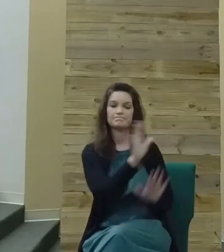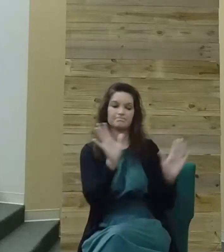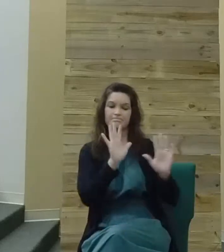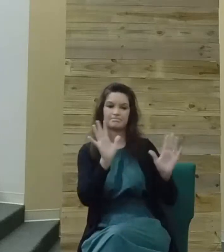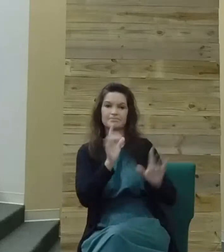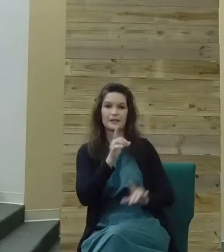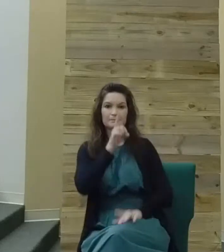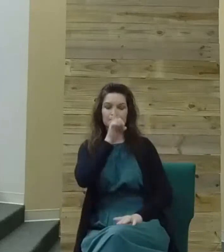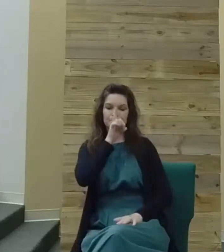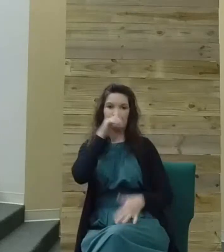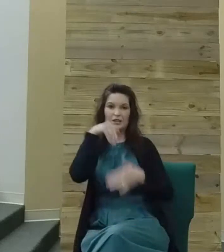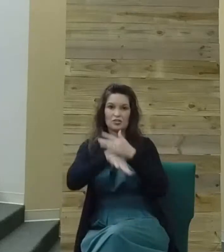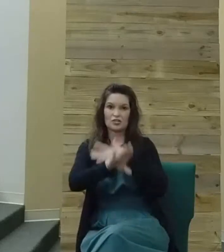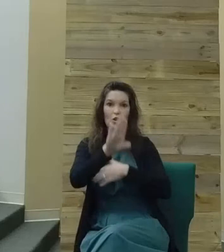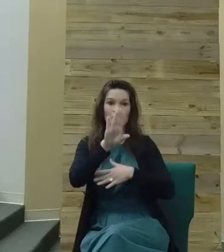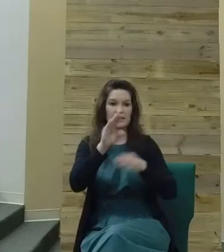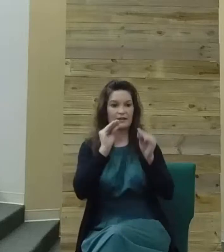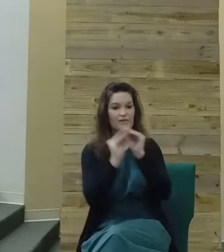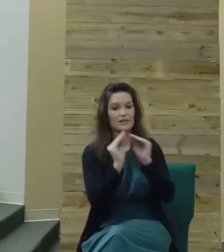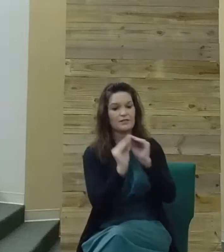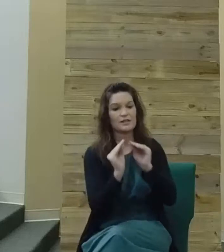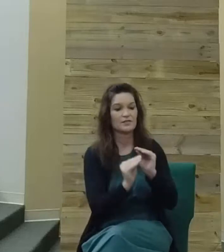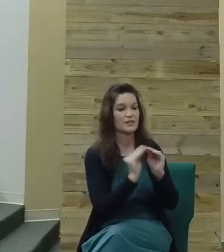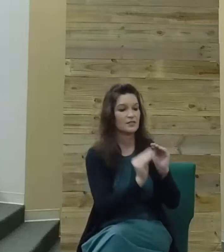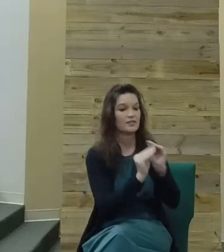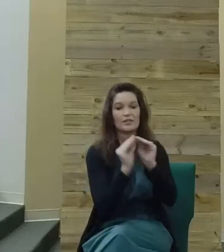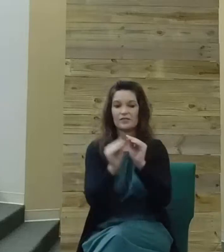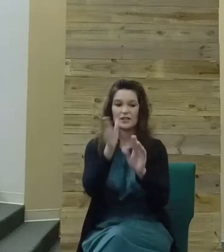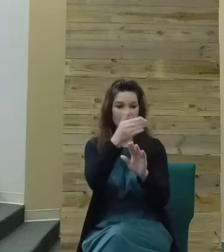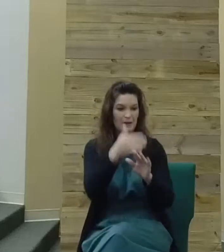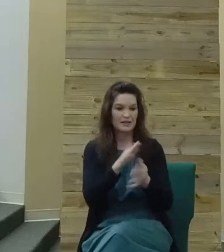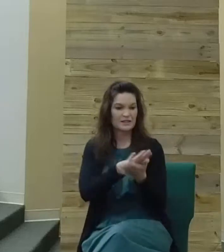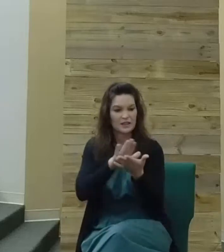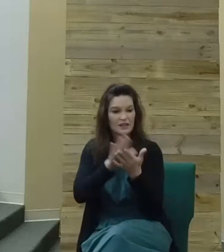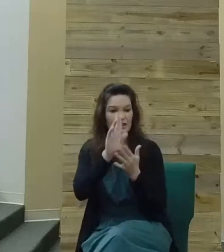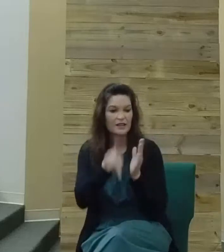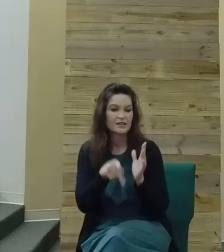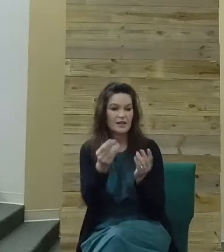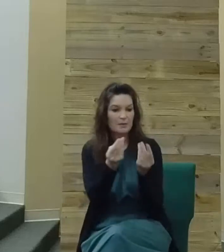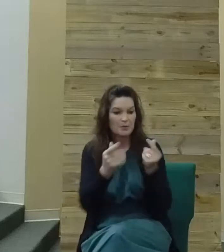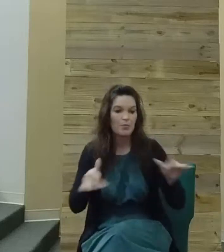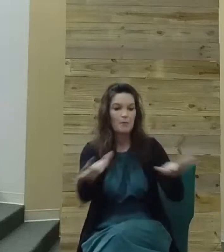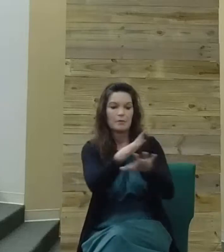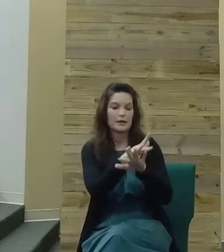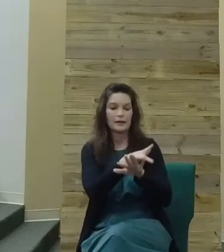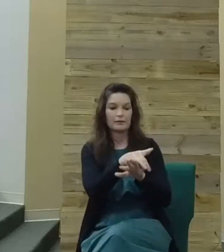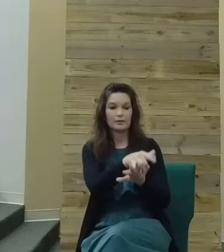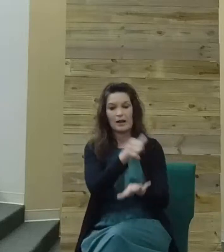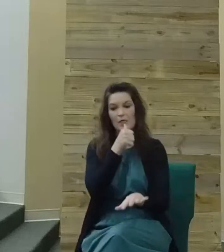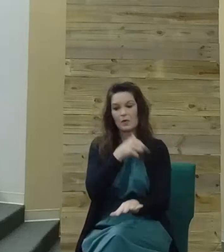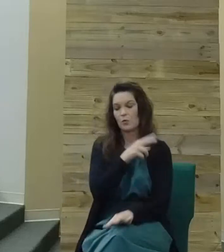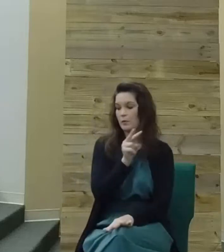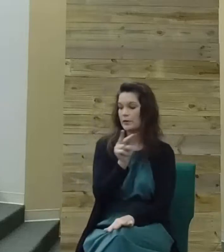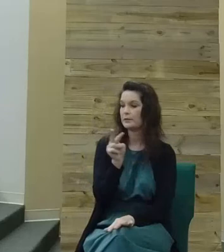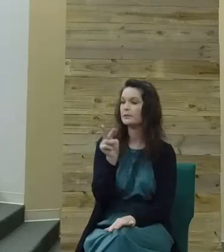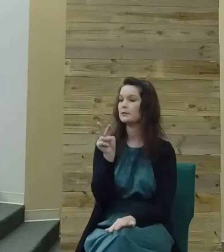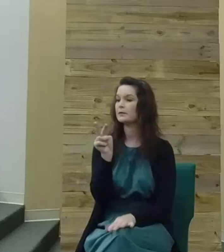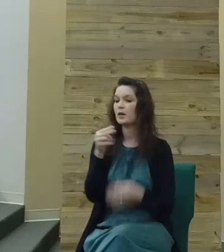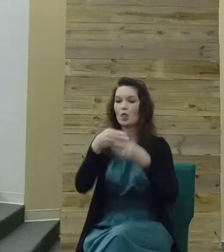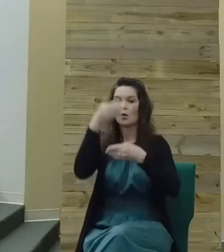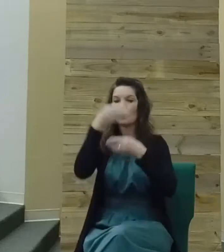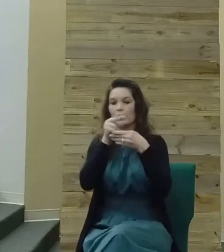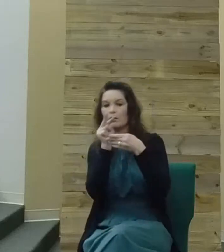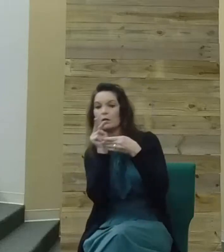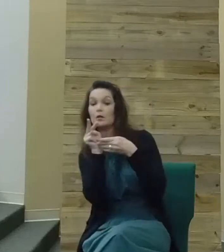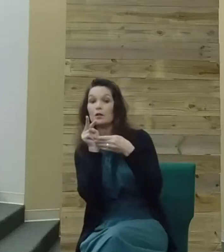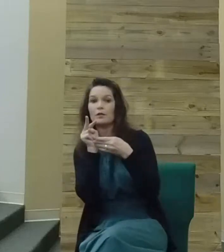and work, and he fixes the fence and paints it. Fixes the mailbox, cleans up the yard, and she begins to look out